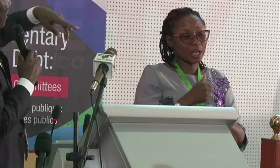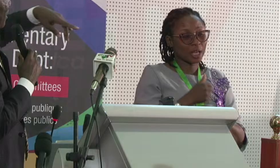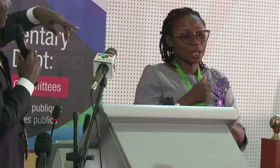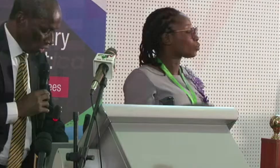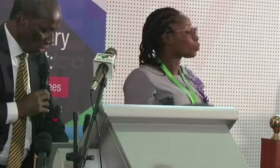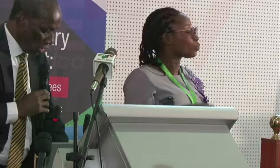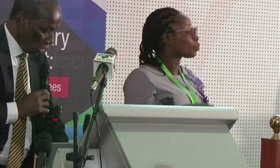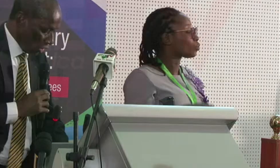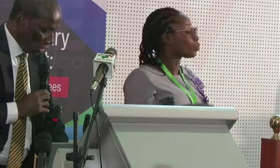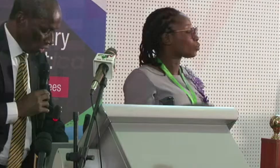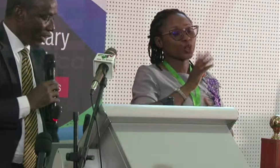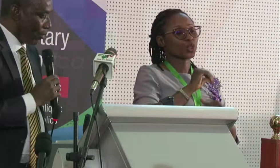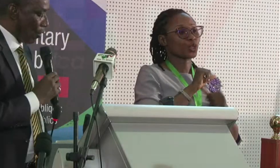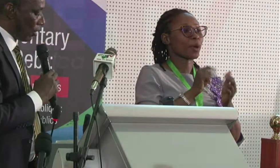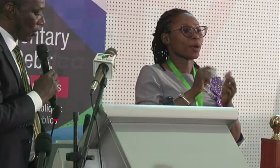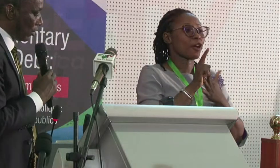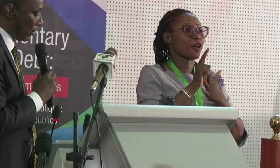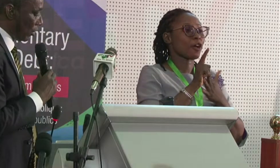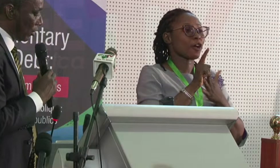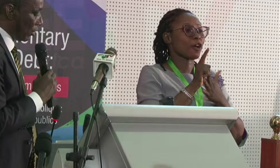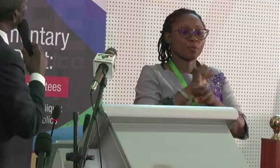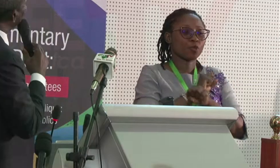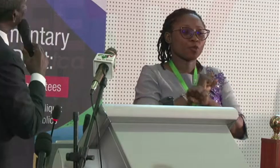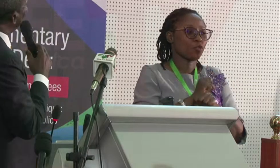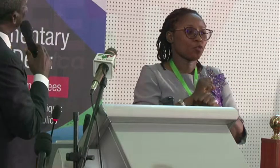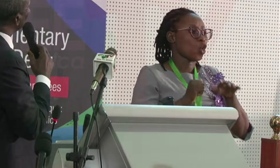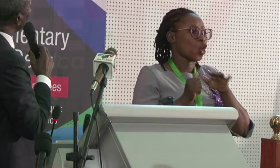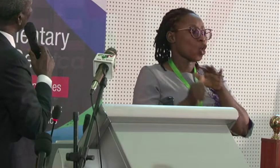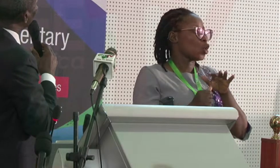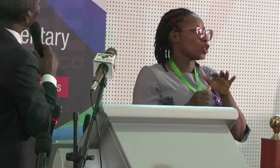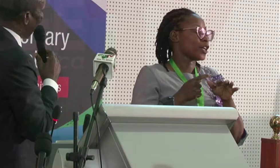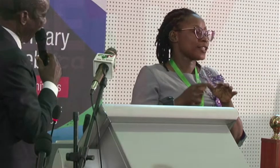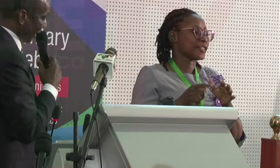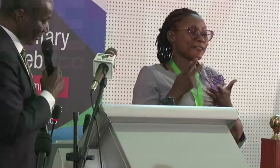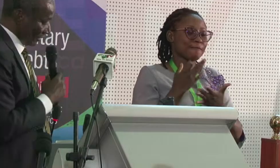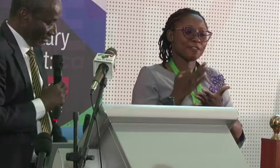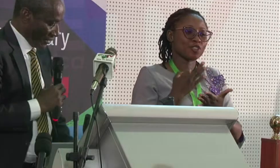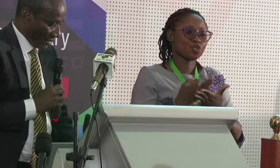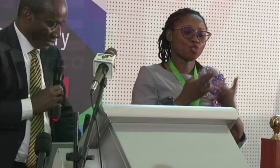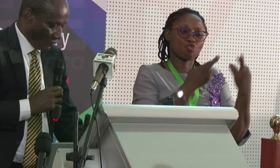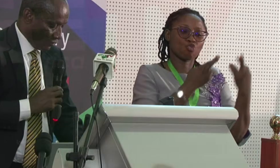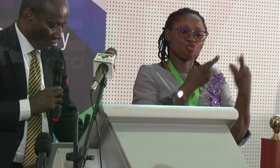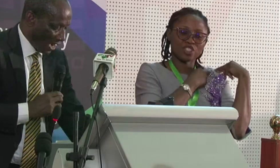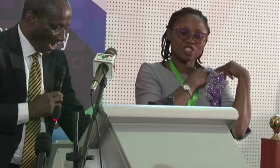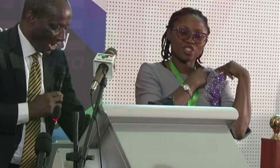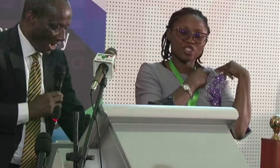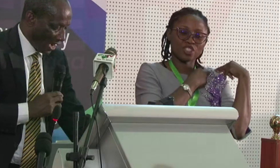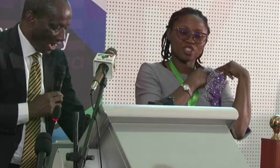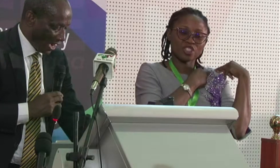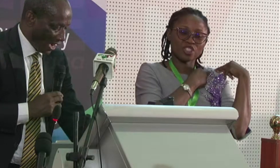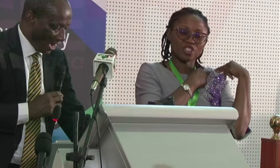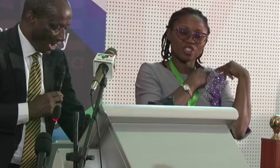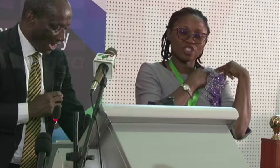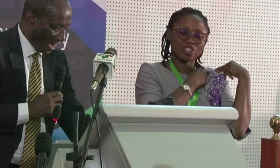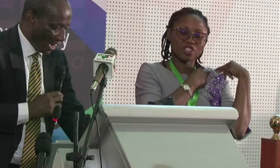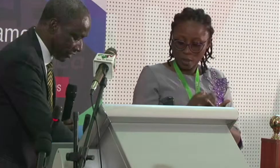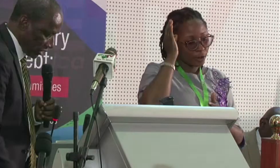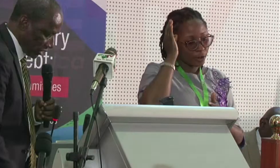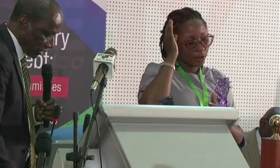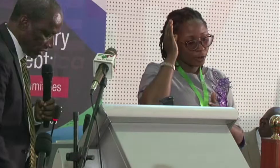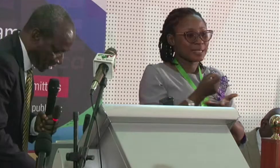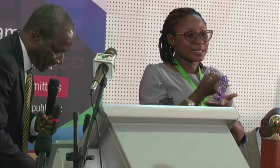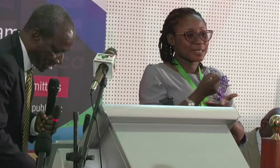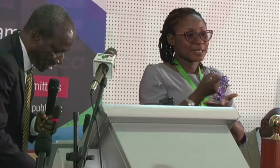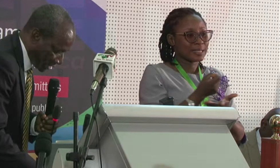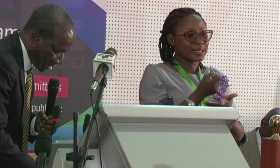So he talks about the legal framework under the Fiscal Responsibility Act. If you look at that act very well, it talks about first,